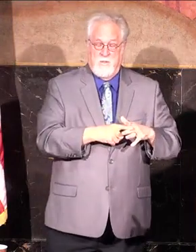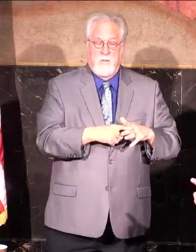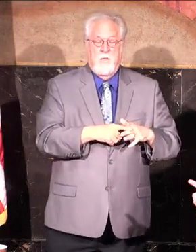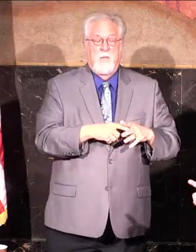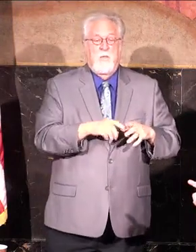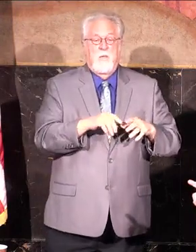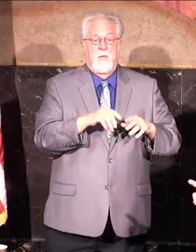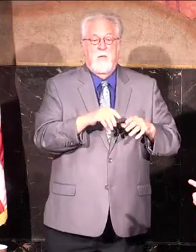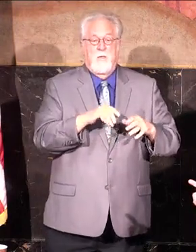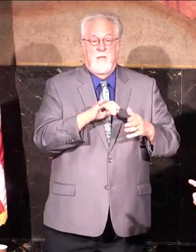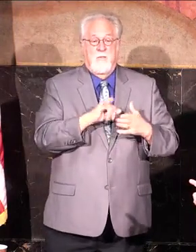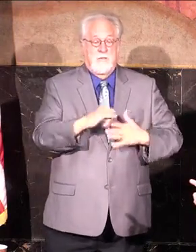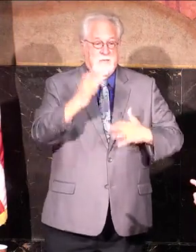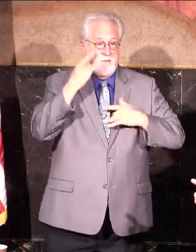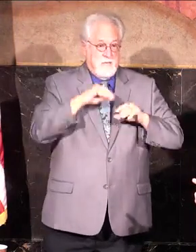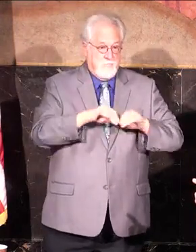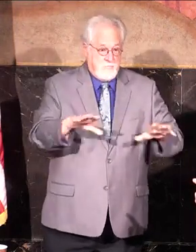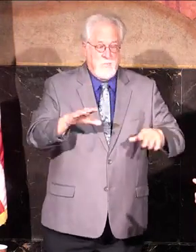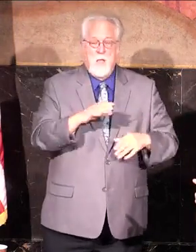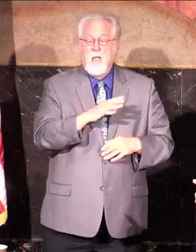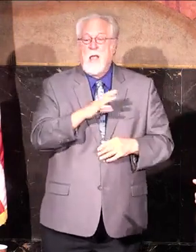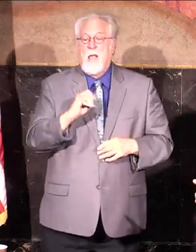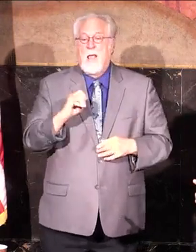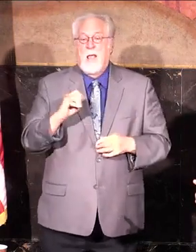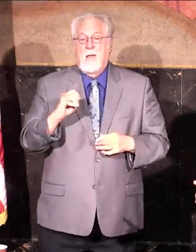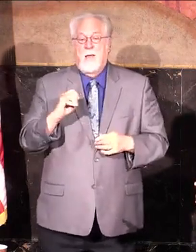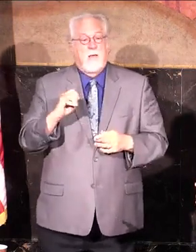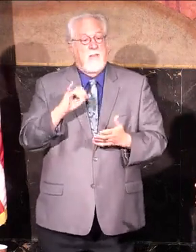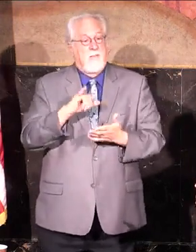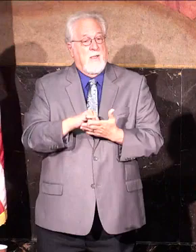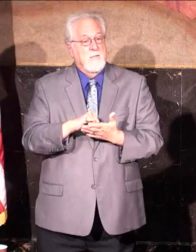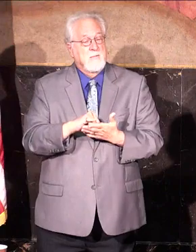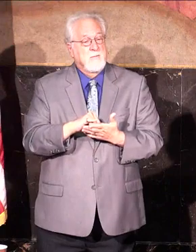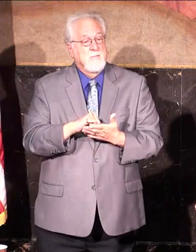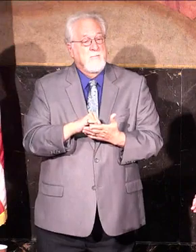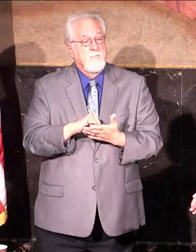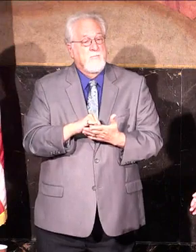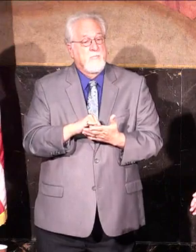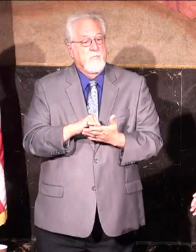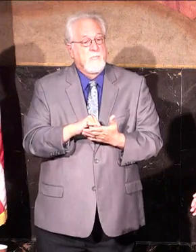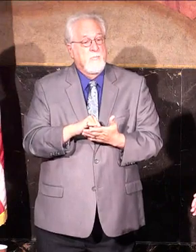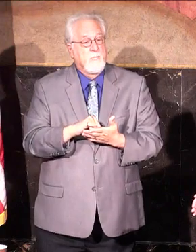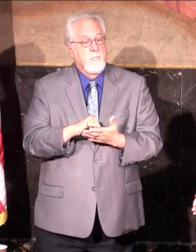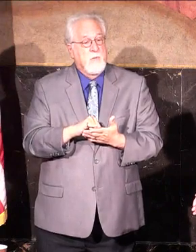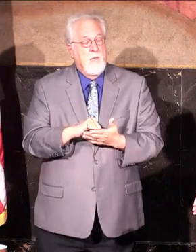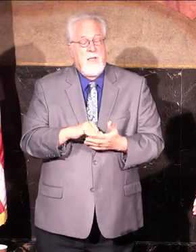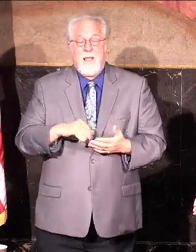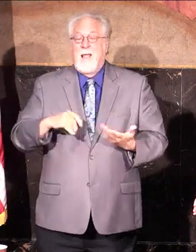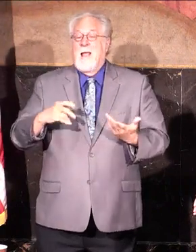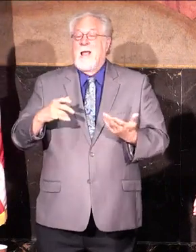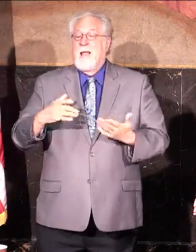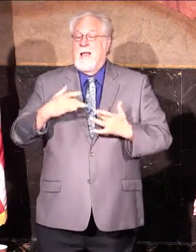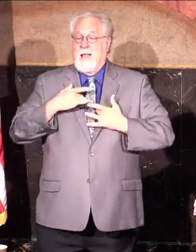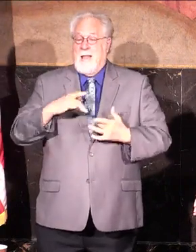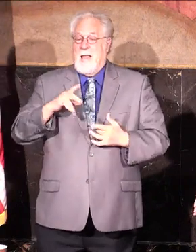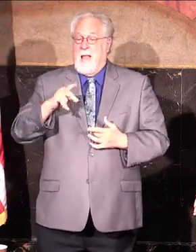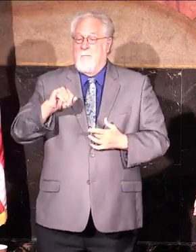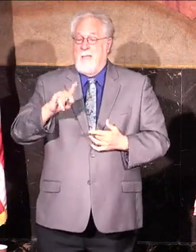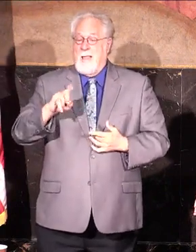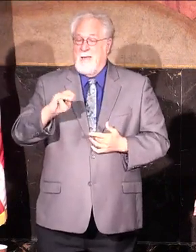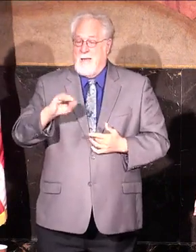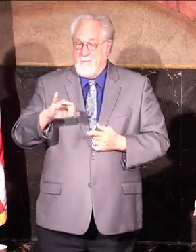pandemic and the case growth. And that is, it's the nature of a pandemic. If you